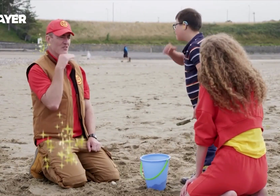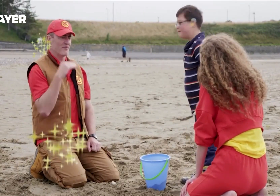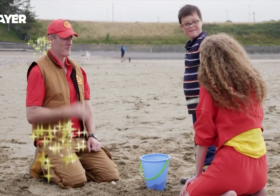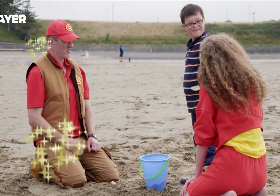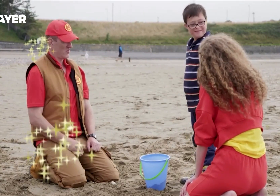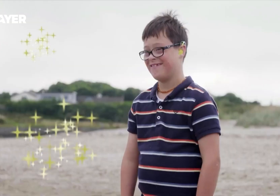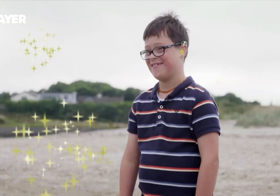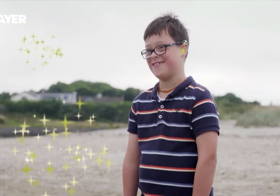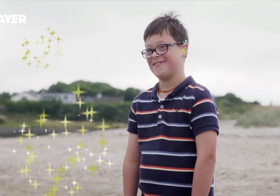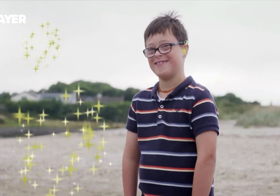cream.